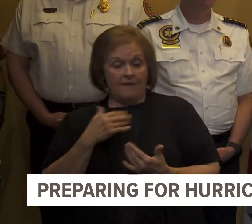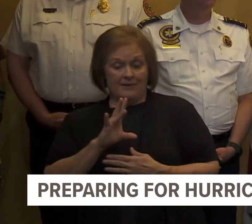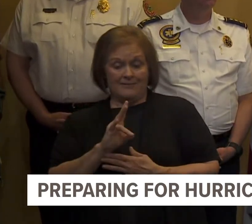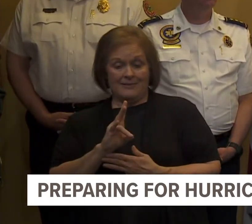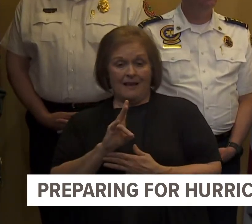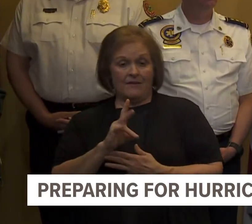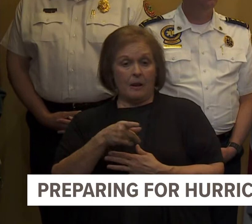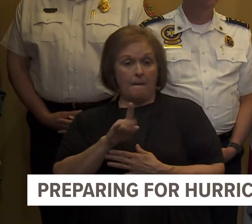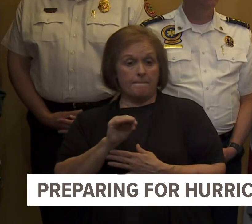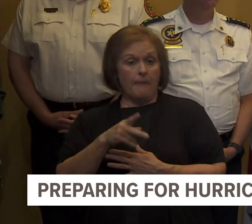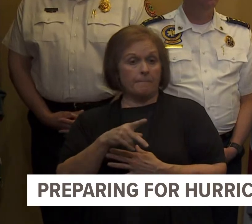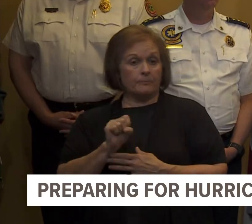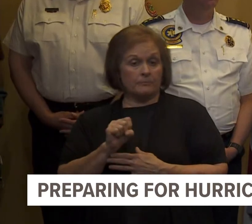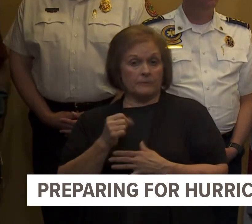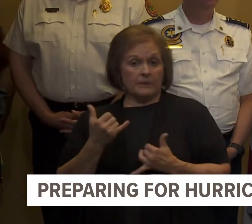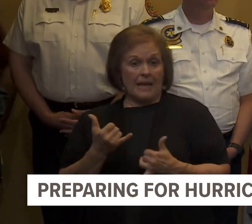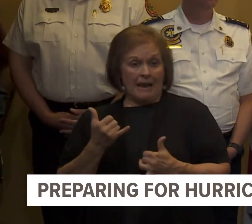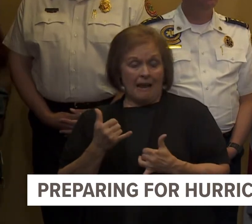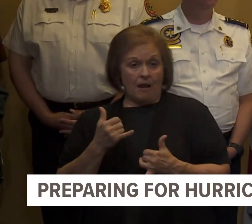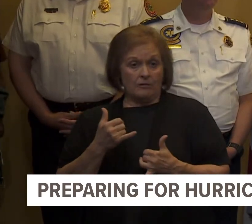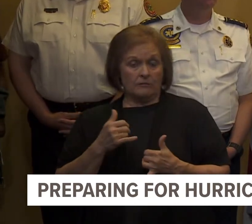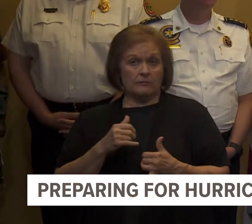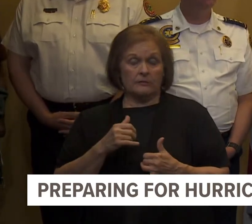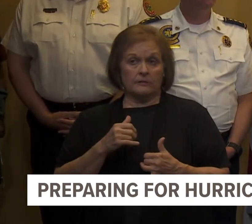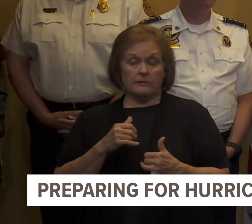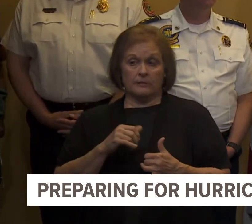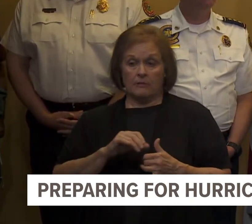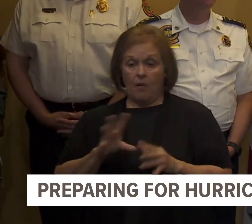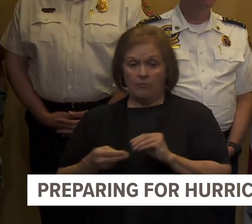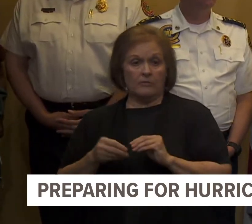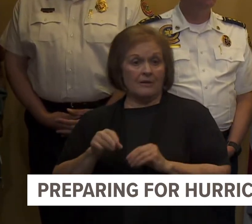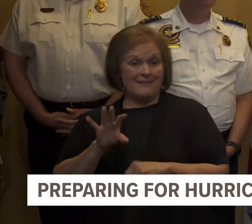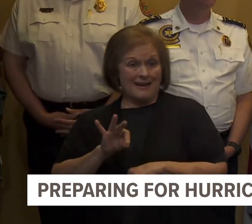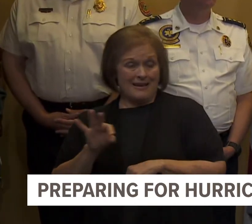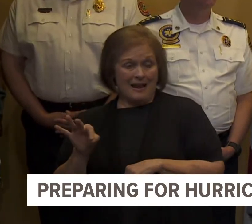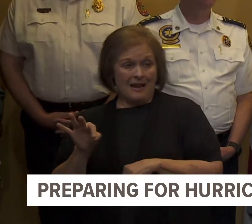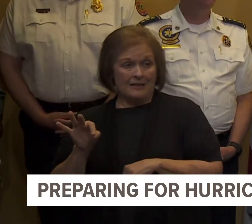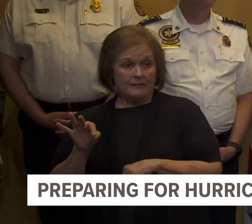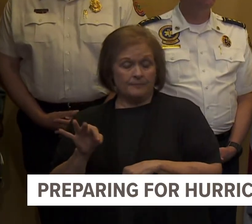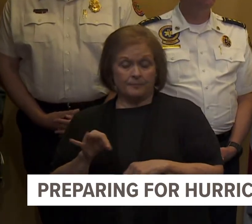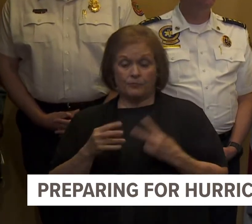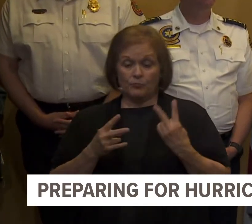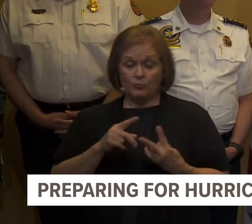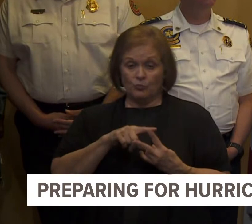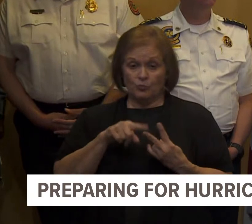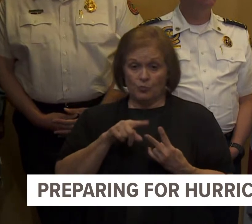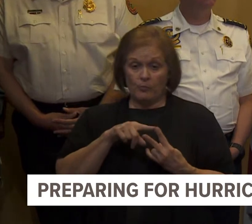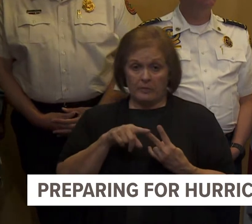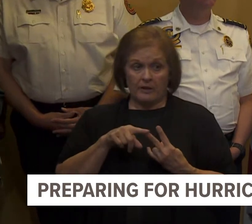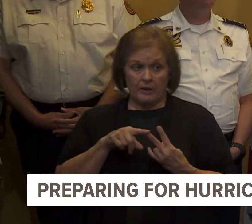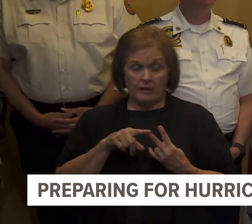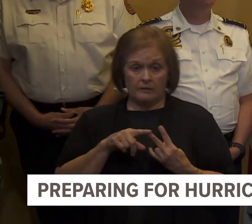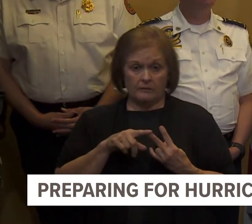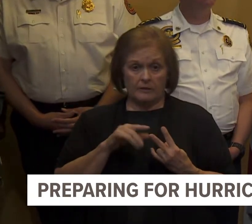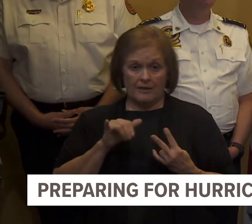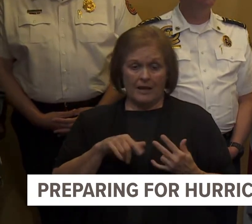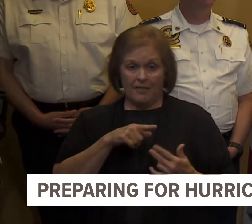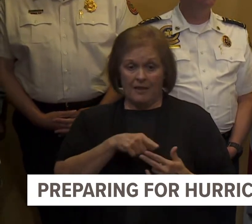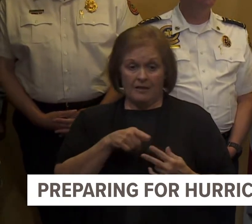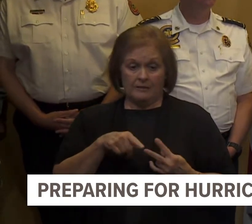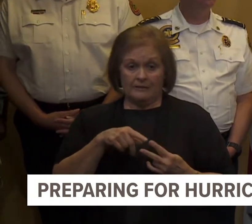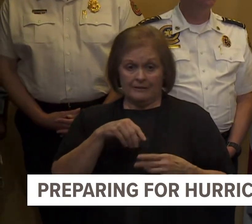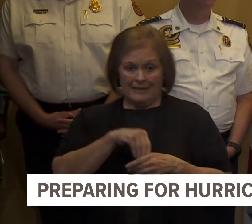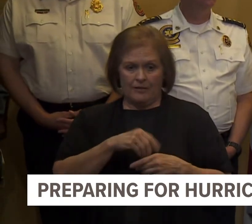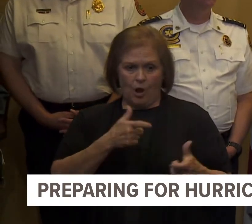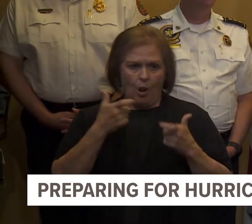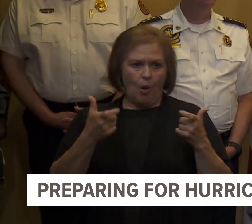pumps that are out of the total of 99 pumps. 2 of them are in the largest